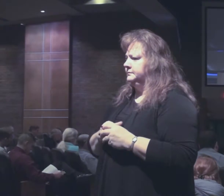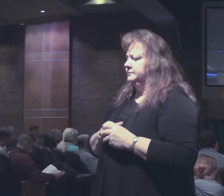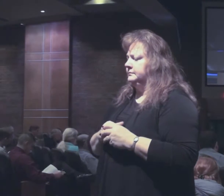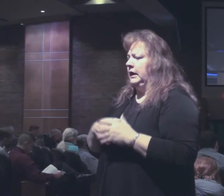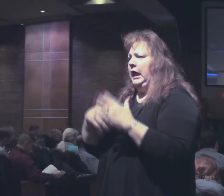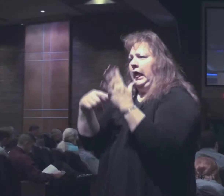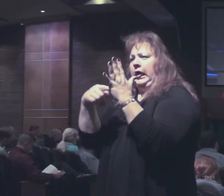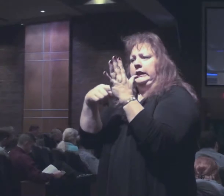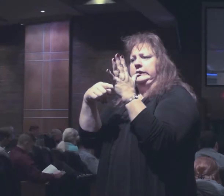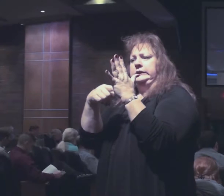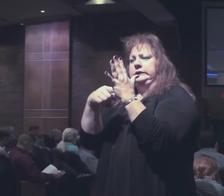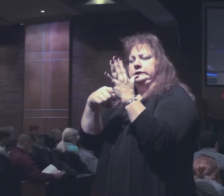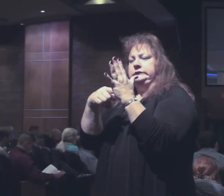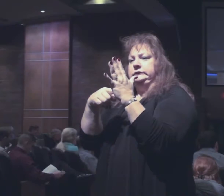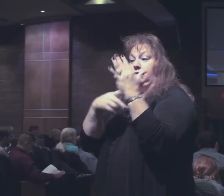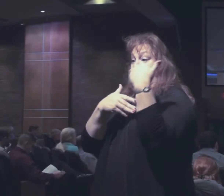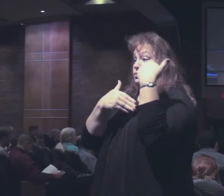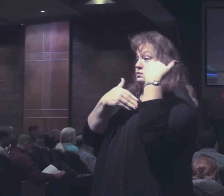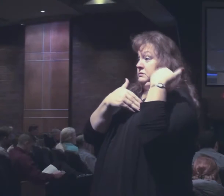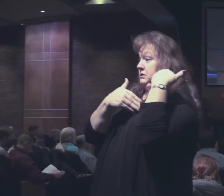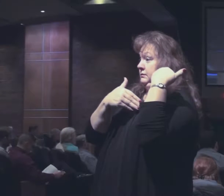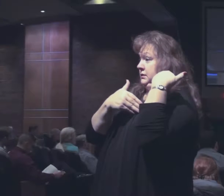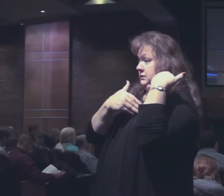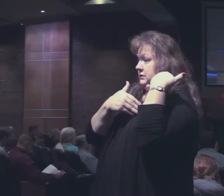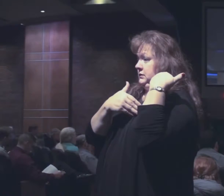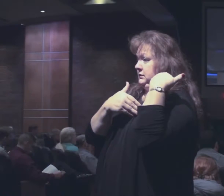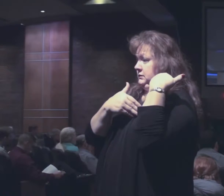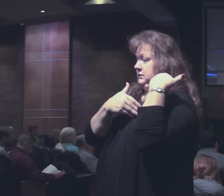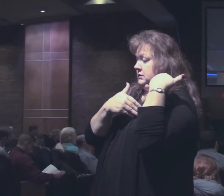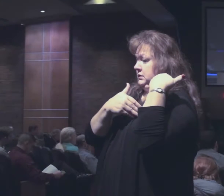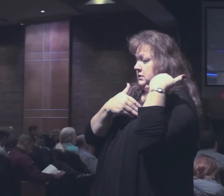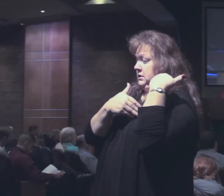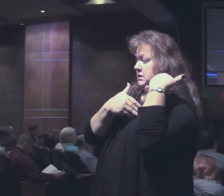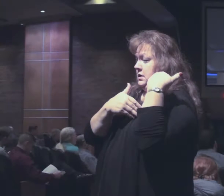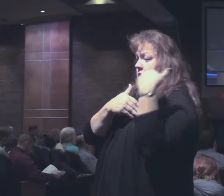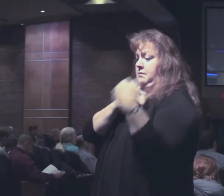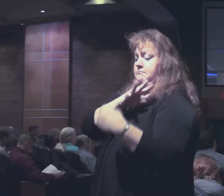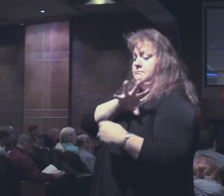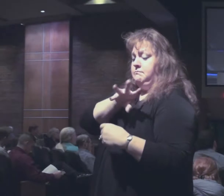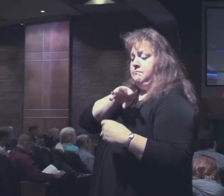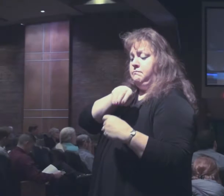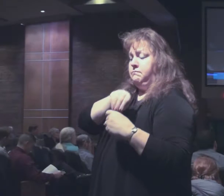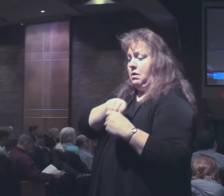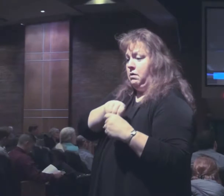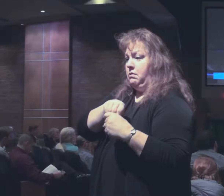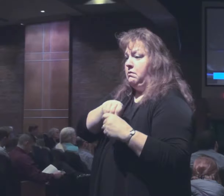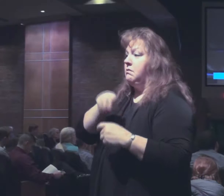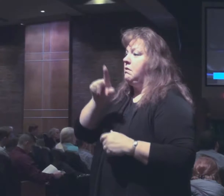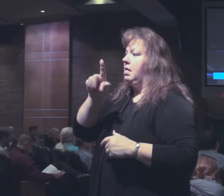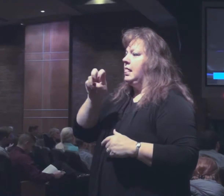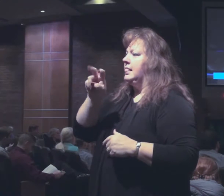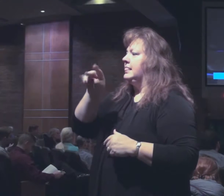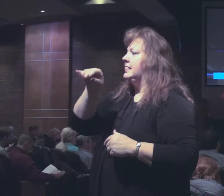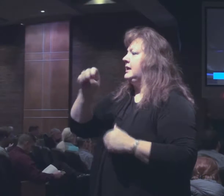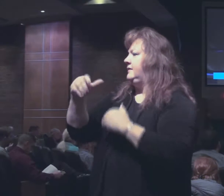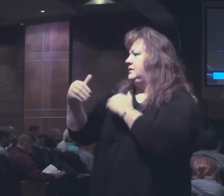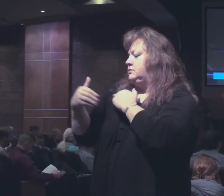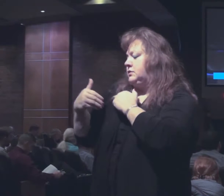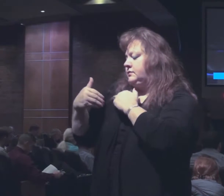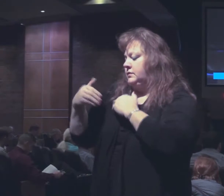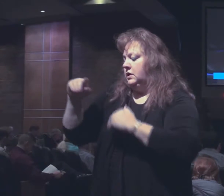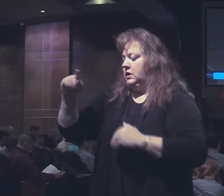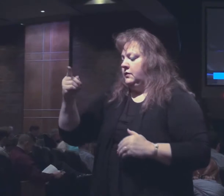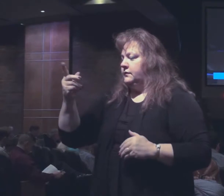This was a responsibility that was part of the tribe of Levi in 1